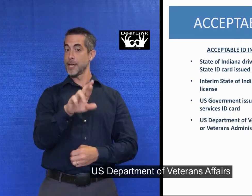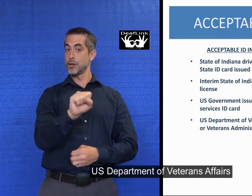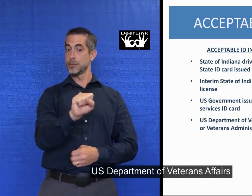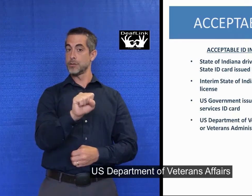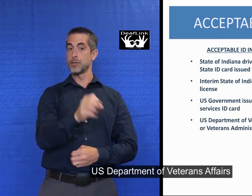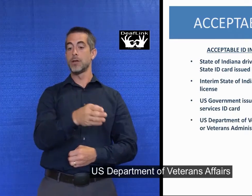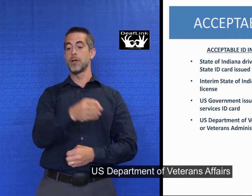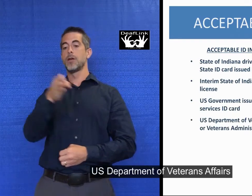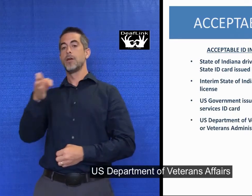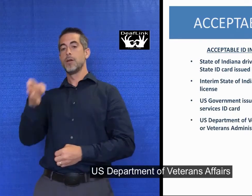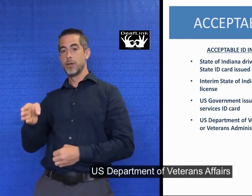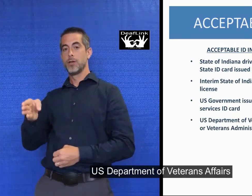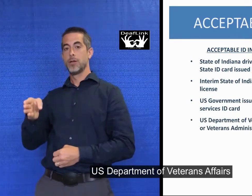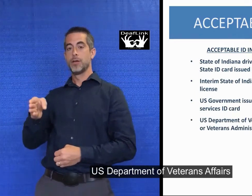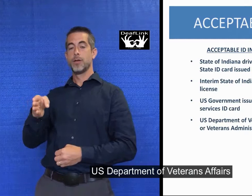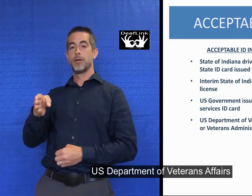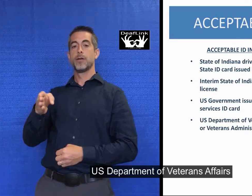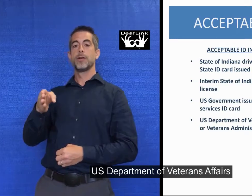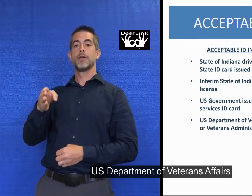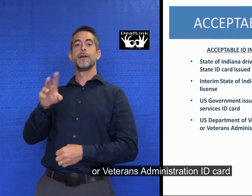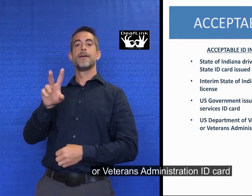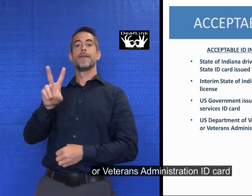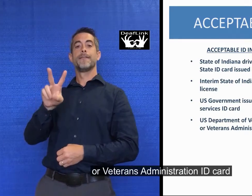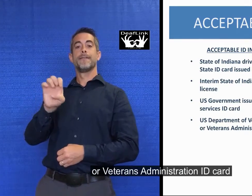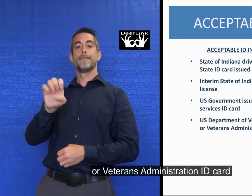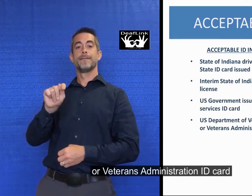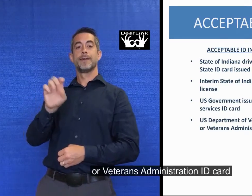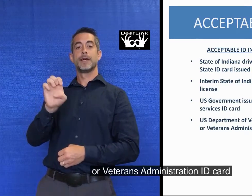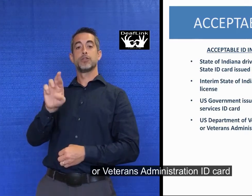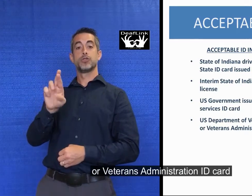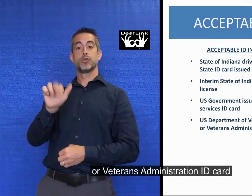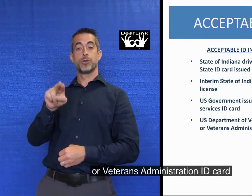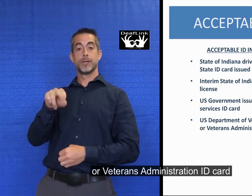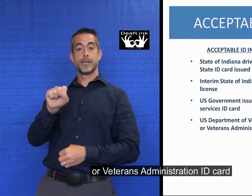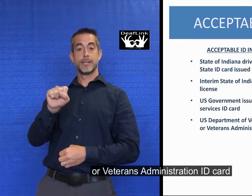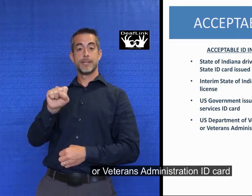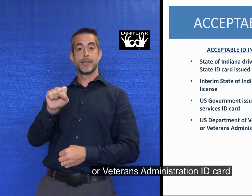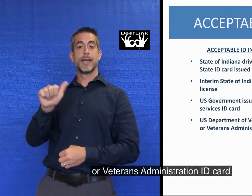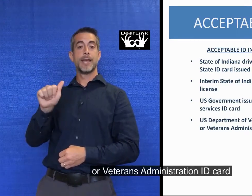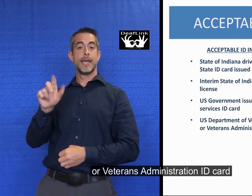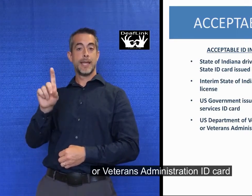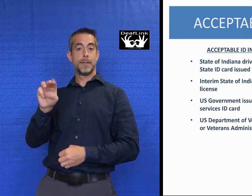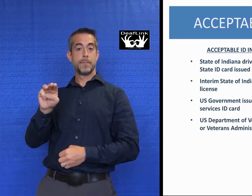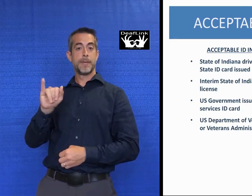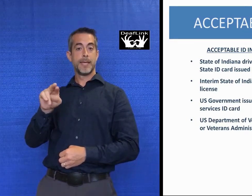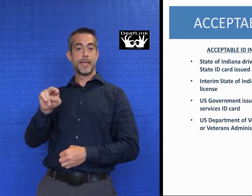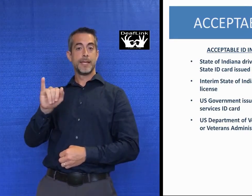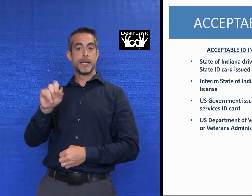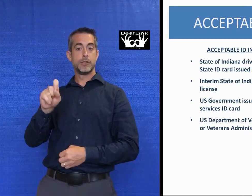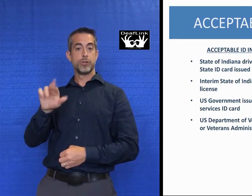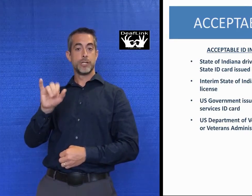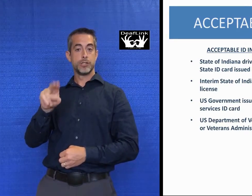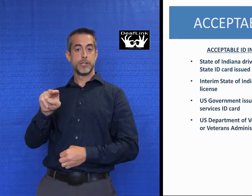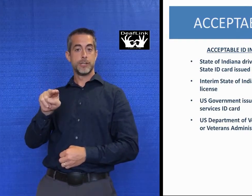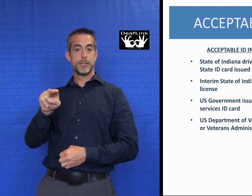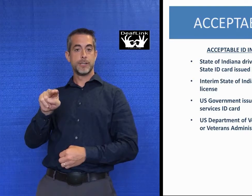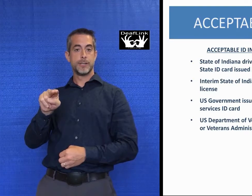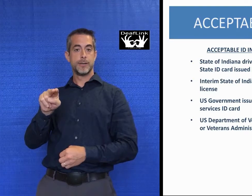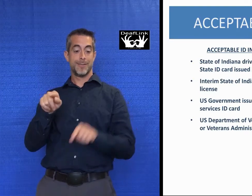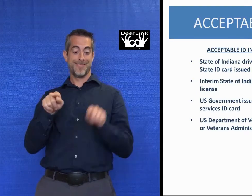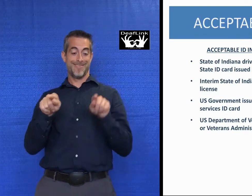A U.S. Department of Veterans Affairs or Veterans Administration ID card.